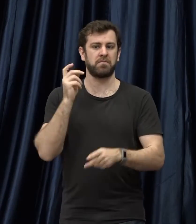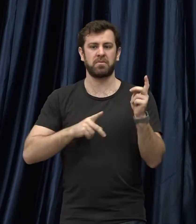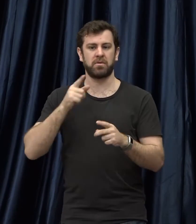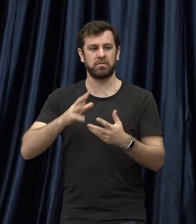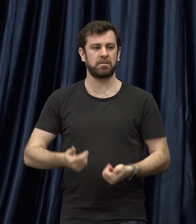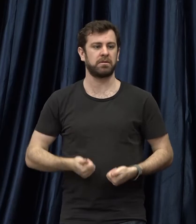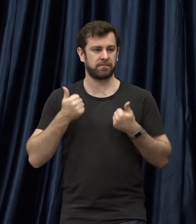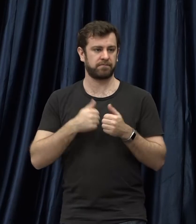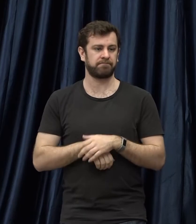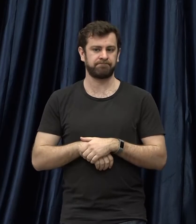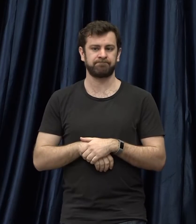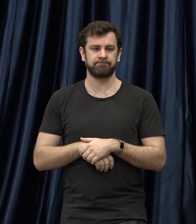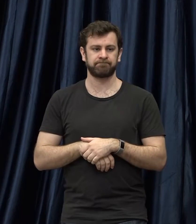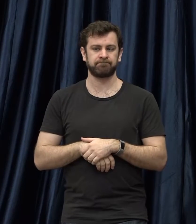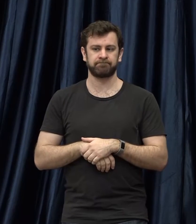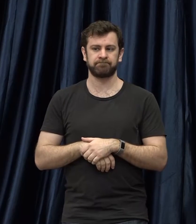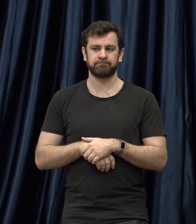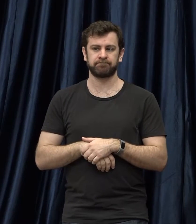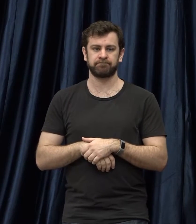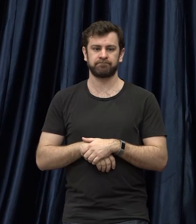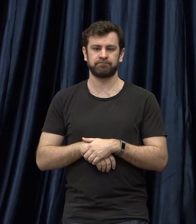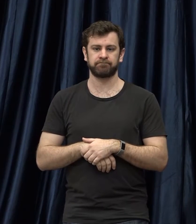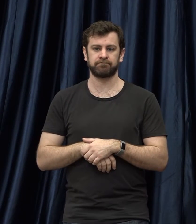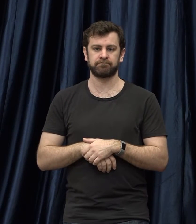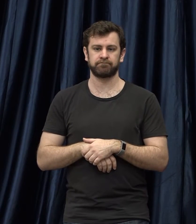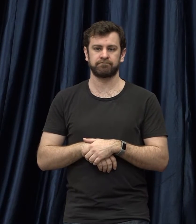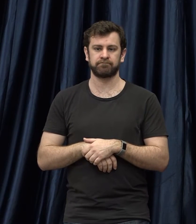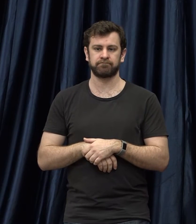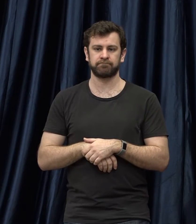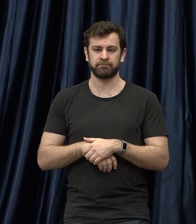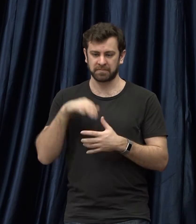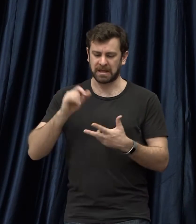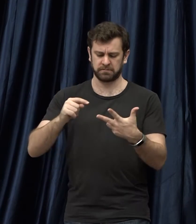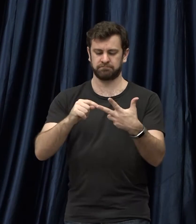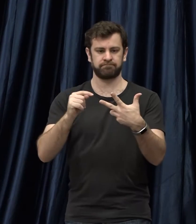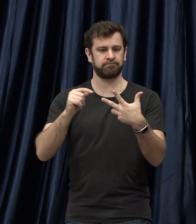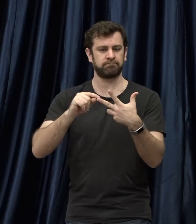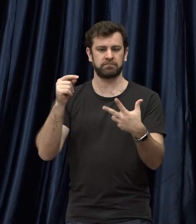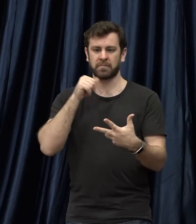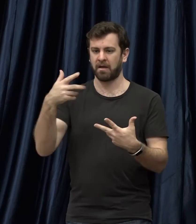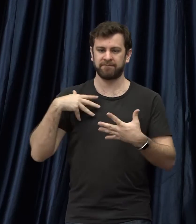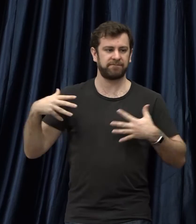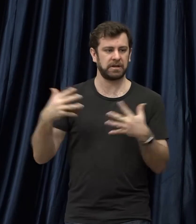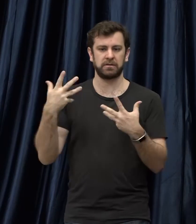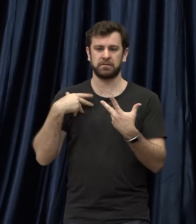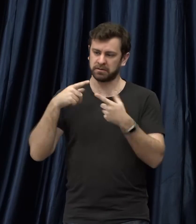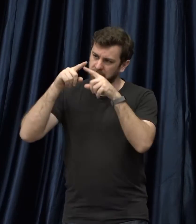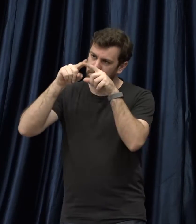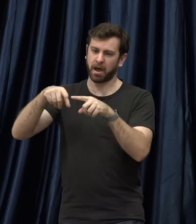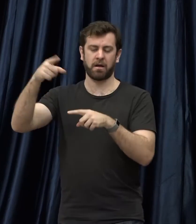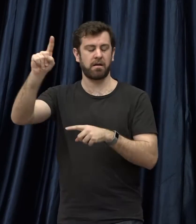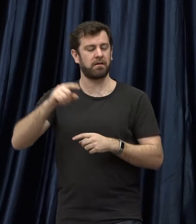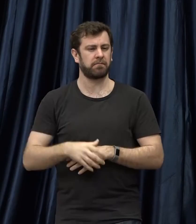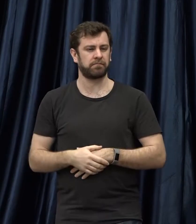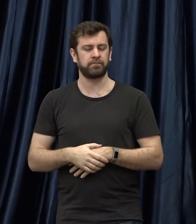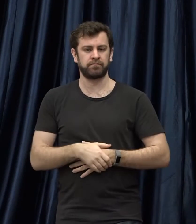lived. This is the maqam of tawakkul ala Allah. And in the Hamim Surah,